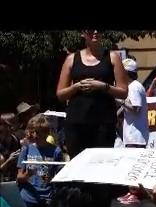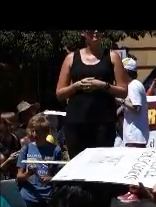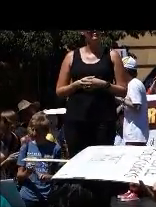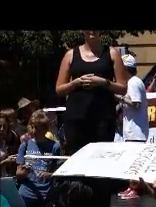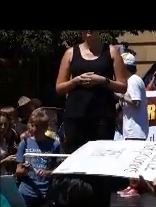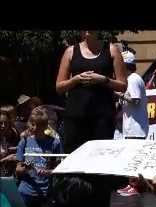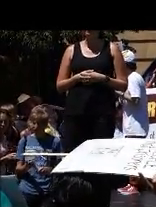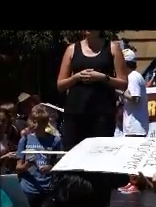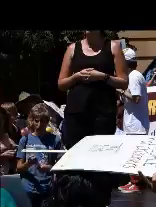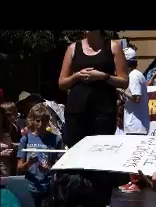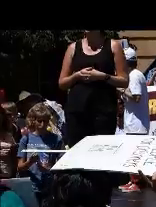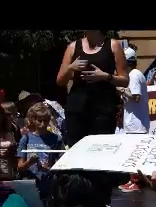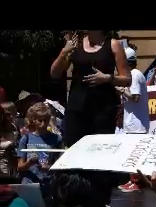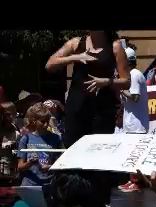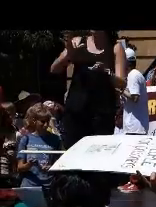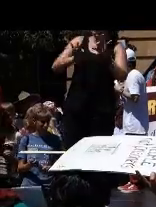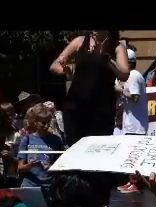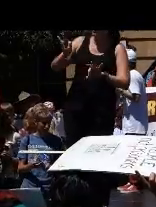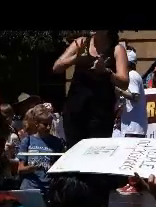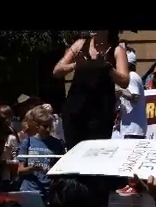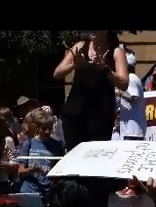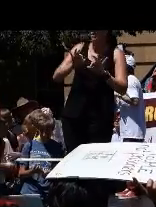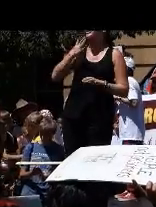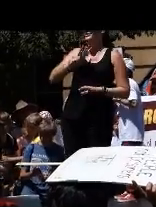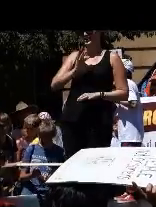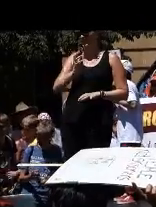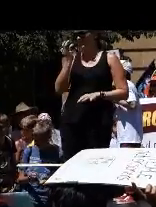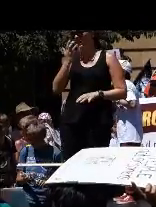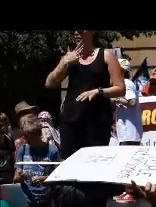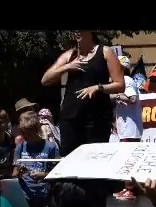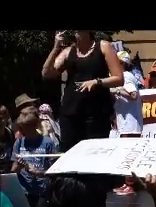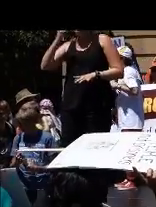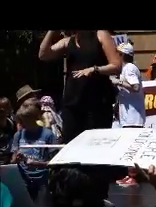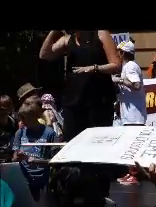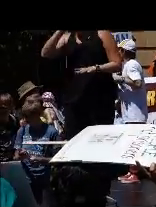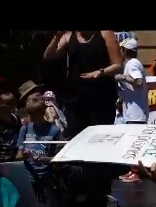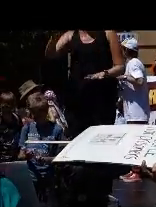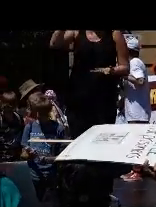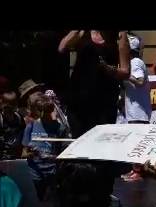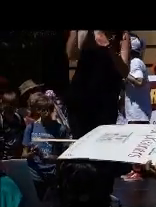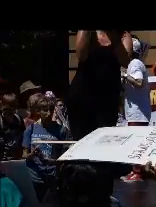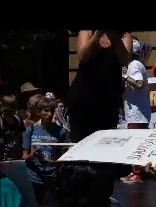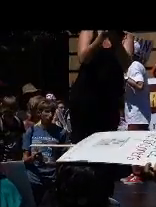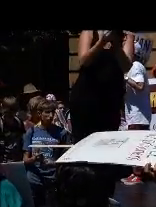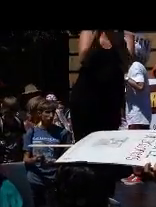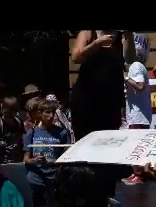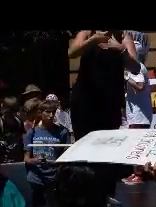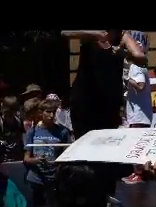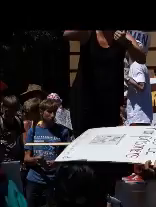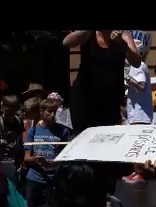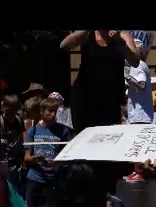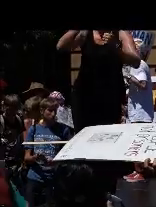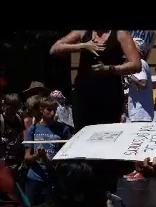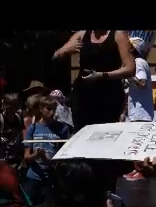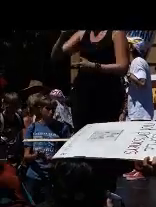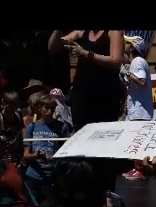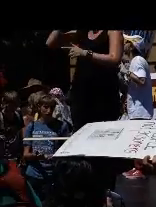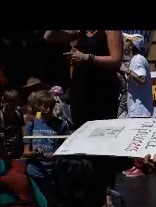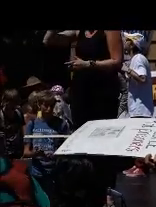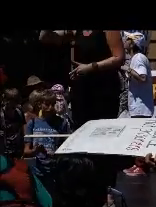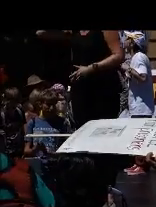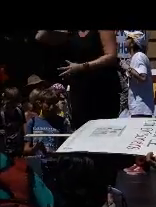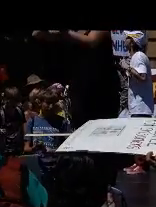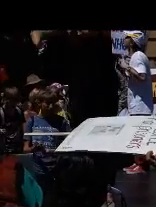We want scientists who don't just listen, we want politicians who don't just listen to economics. We want politicians who listen to the